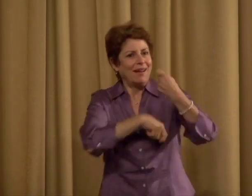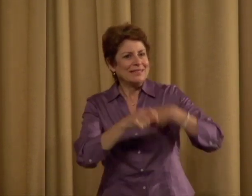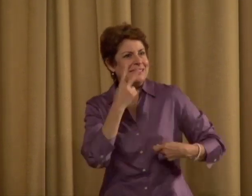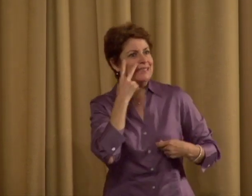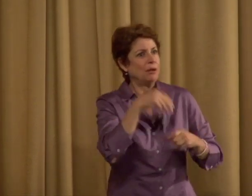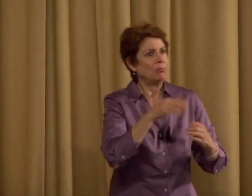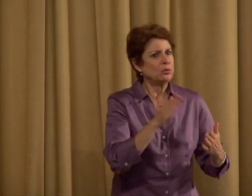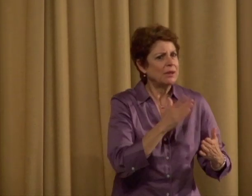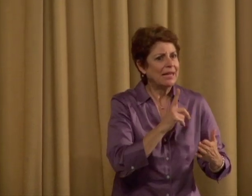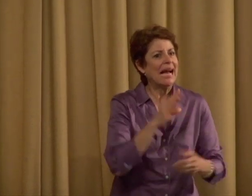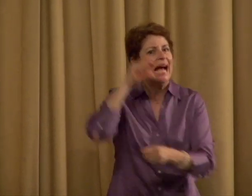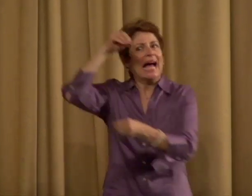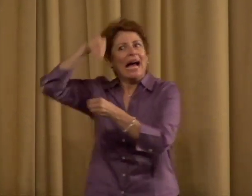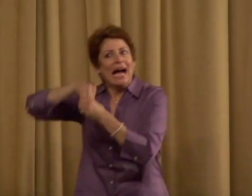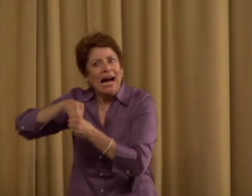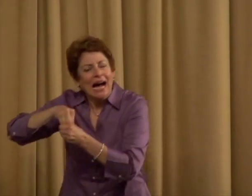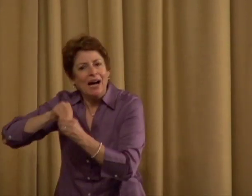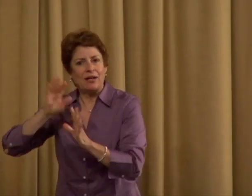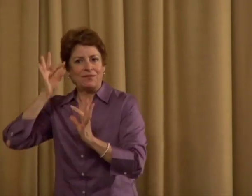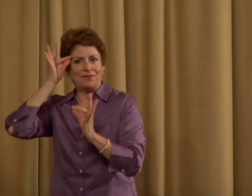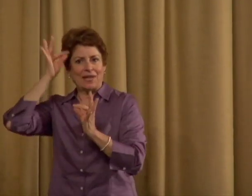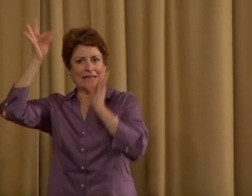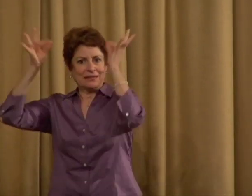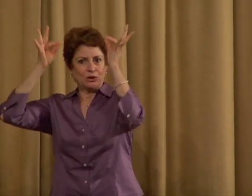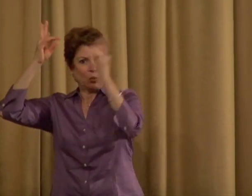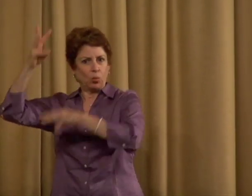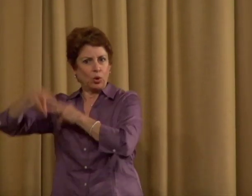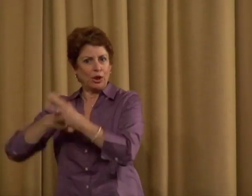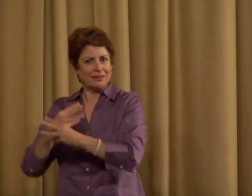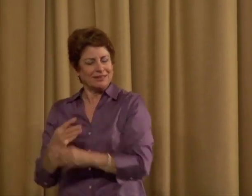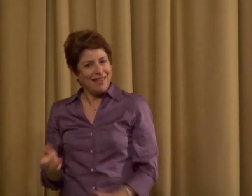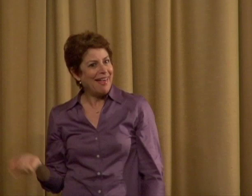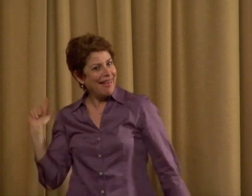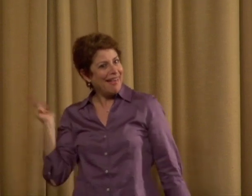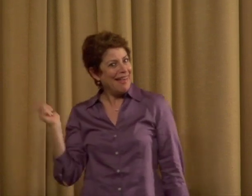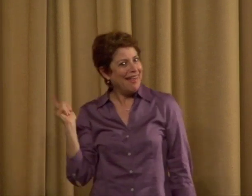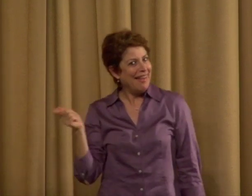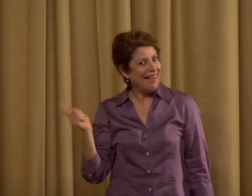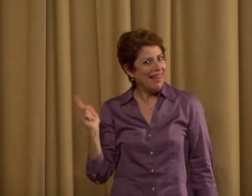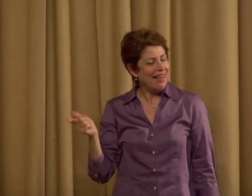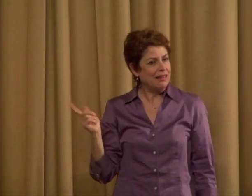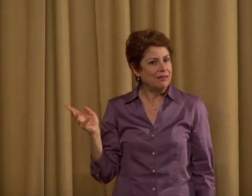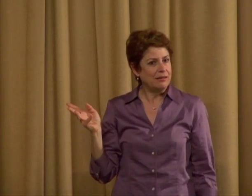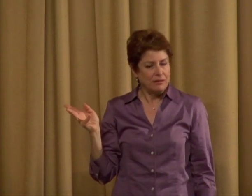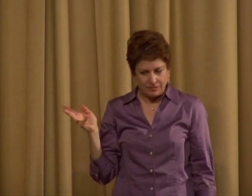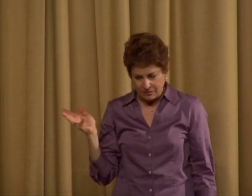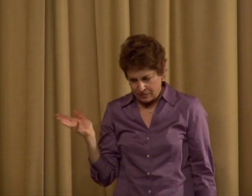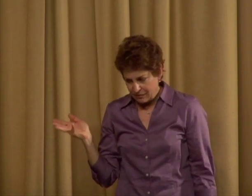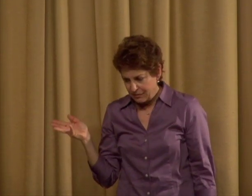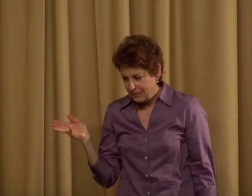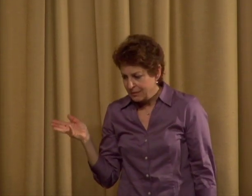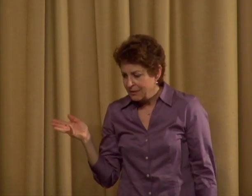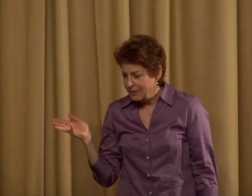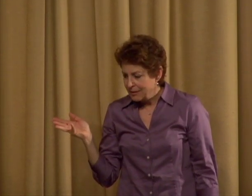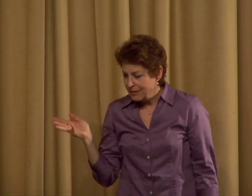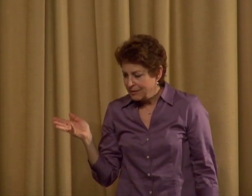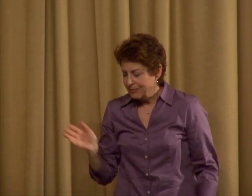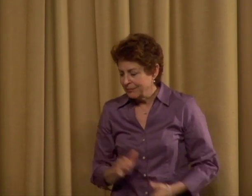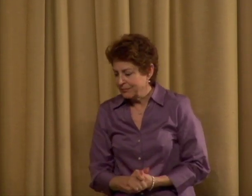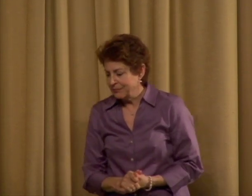deaf person to see music, even though they can't hear it, to see it in the fantasy world. I thought, hey, okay, that's a way of being resourceful.